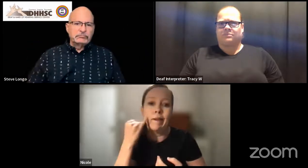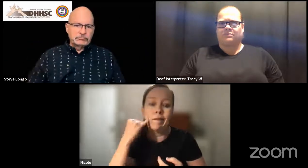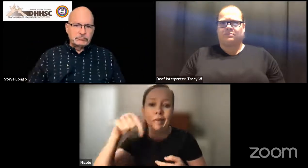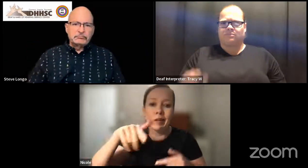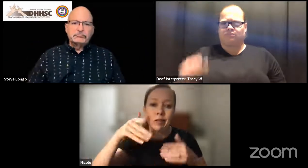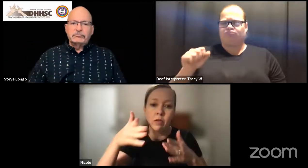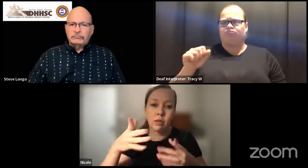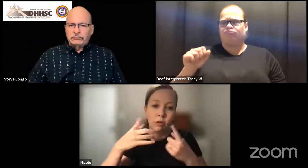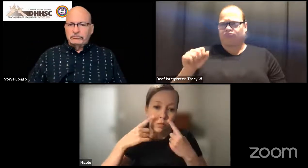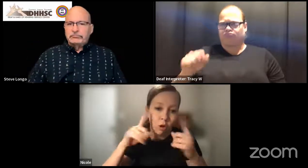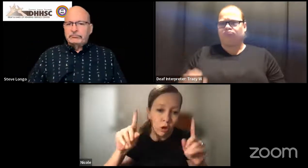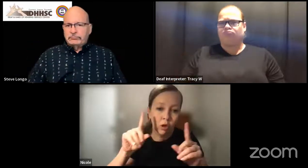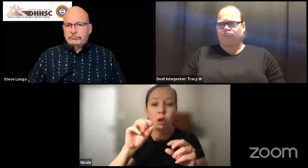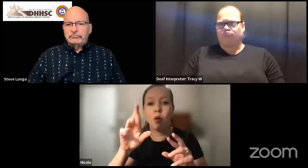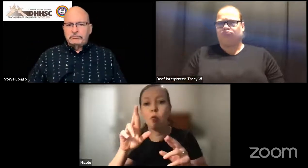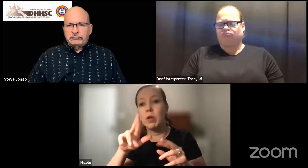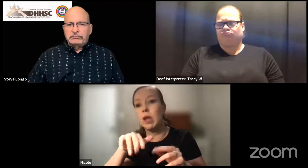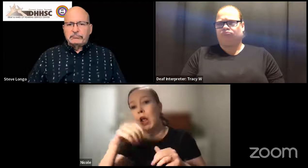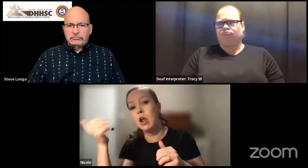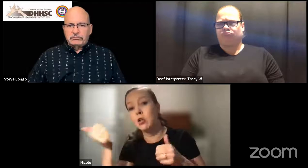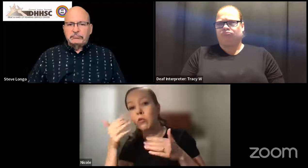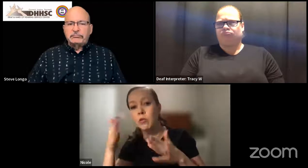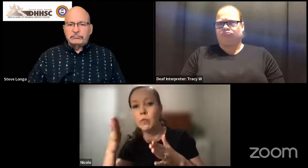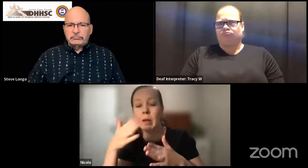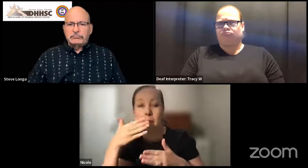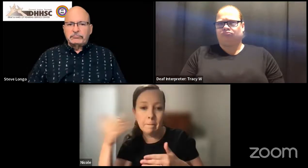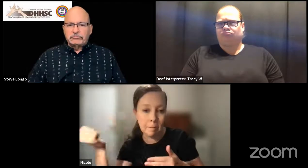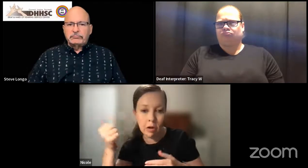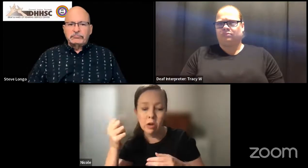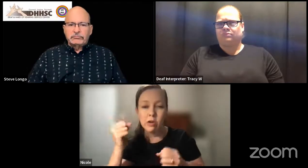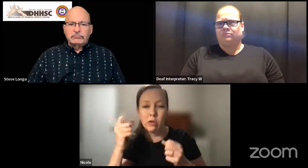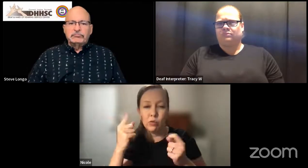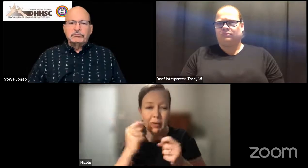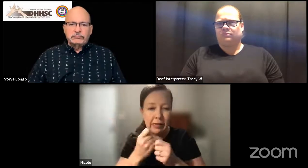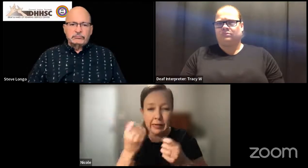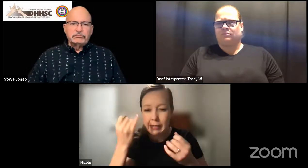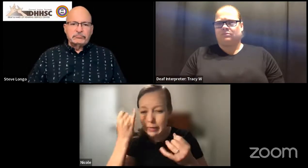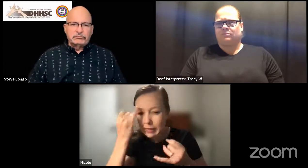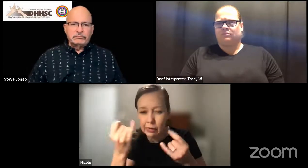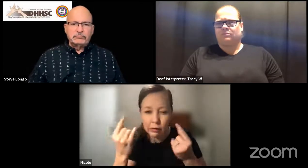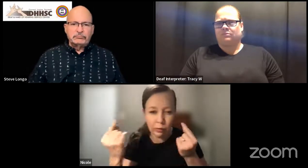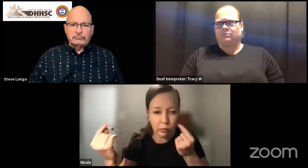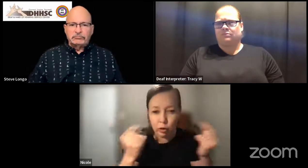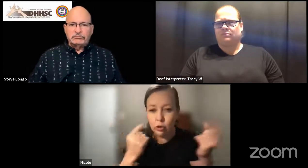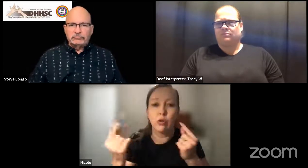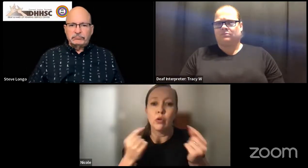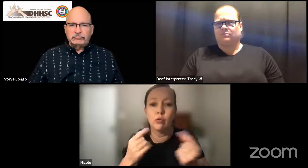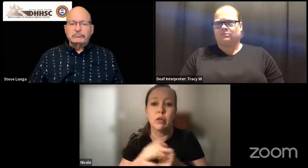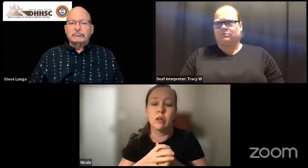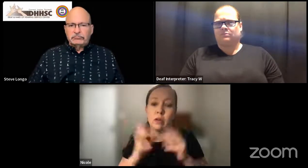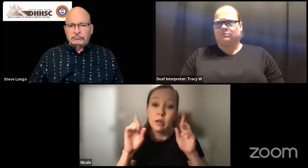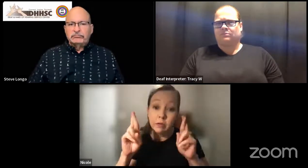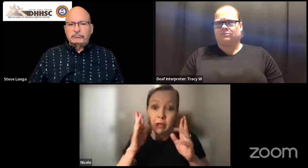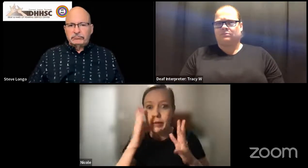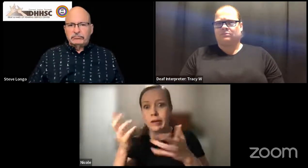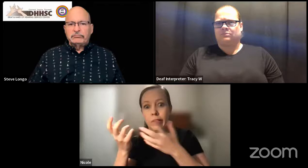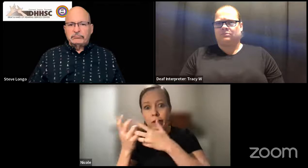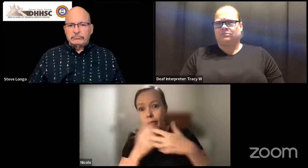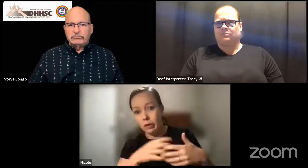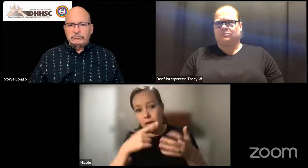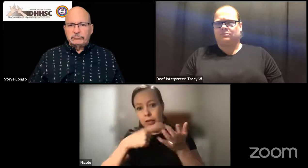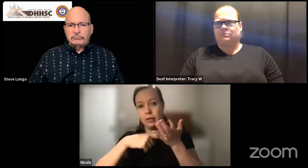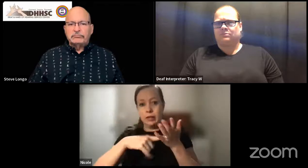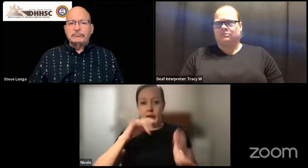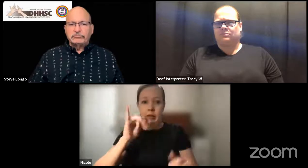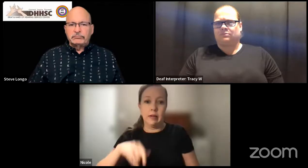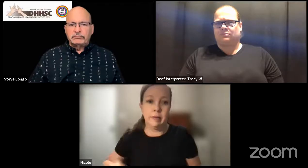just wanted to put it out there. We do welcome feedback. We want to make this effective. And if there's a better way or a more effective way, please feel welcome to